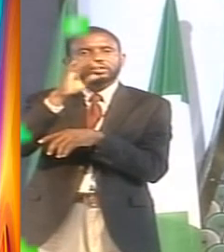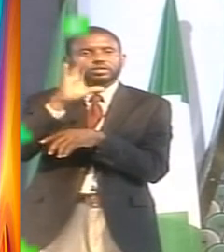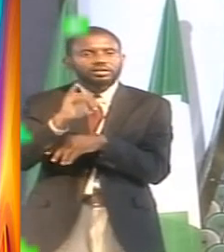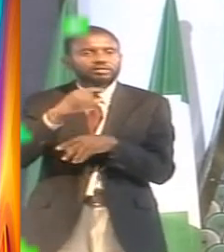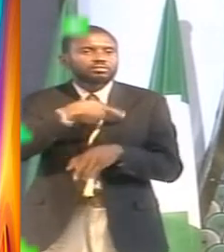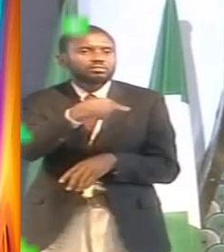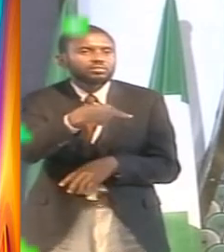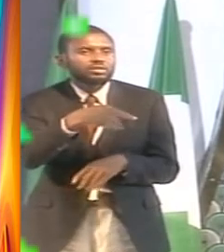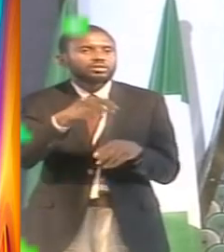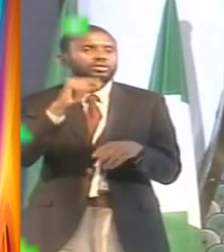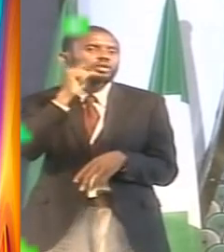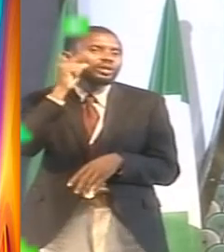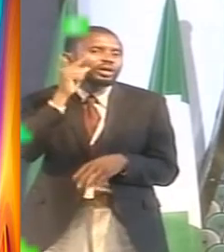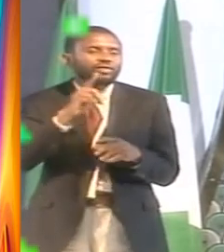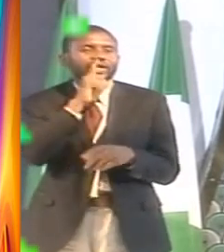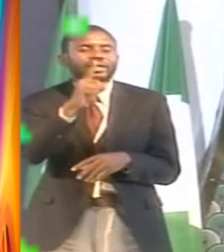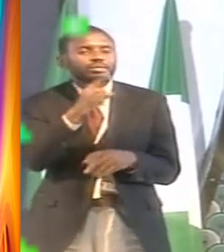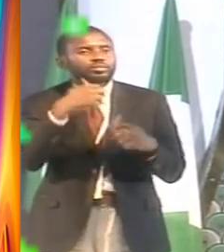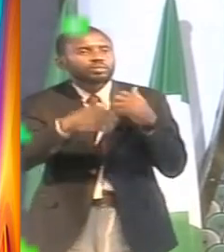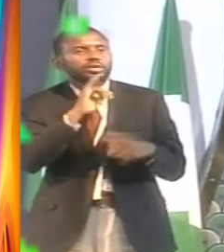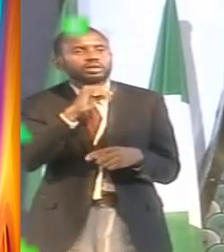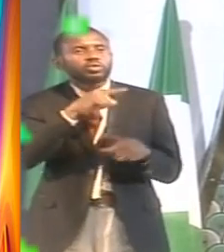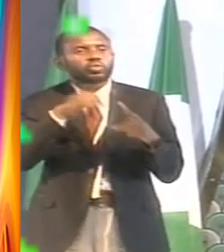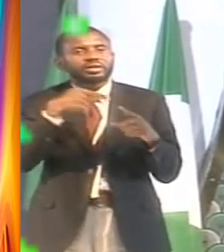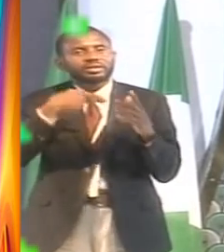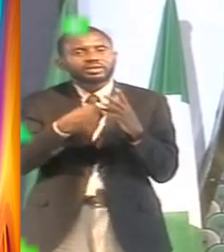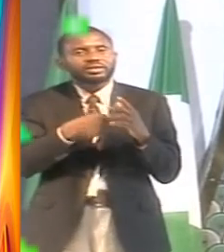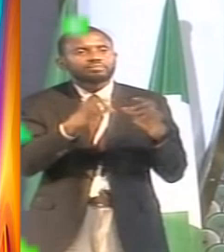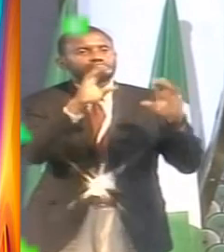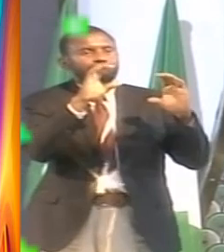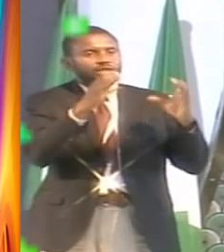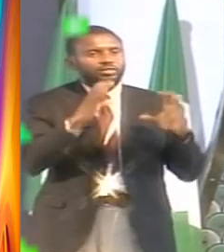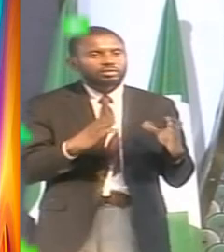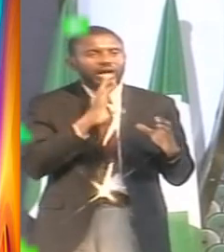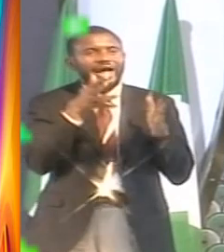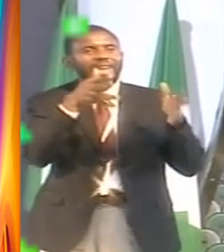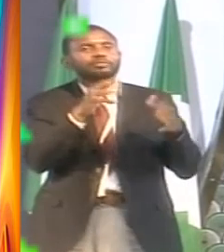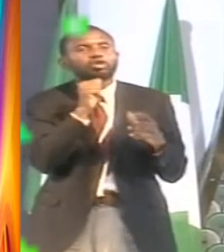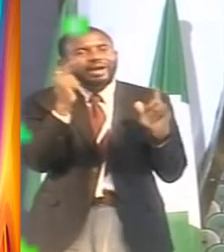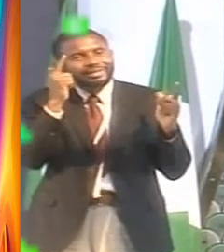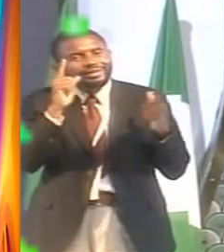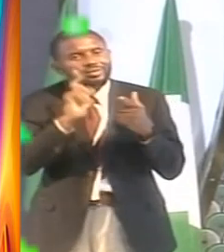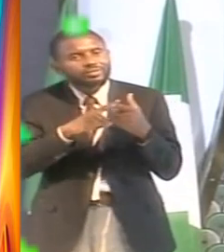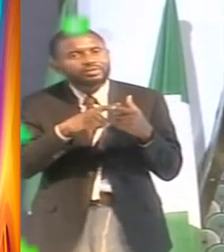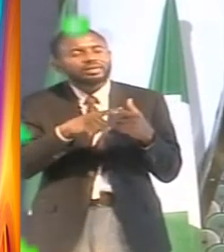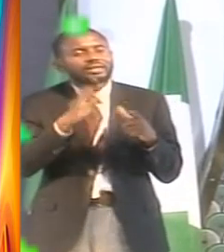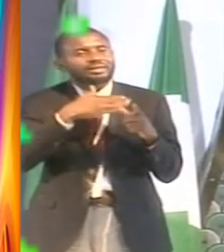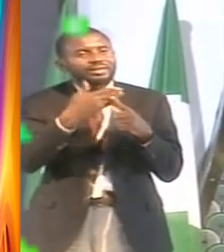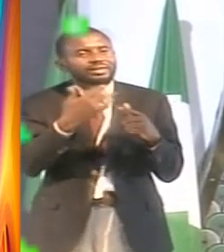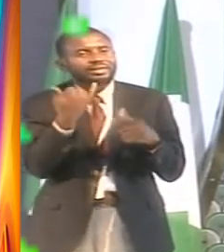is when these categories are left unattended to. It is then that they provoke